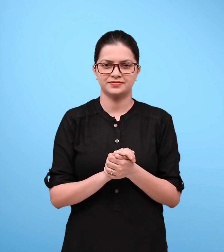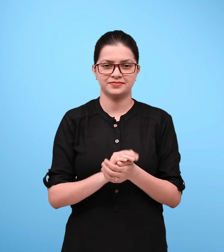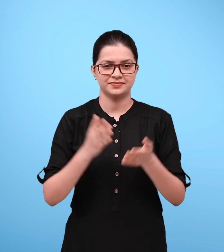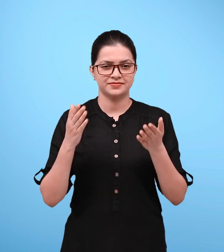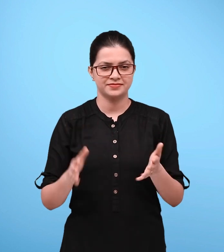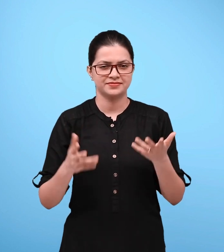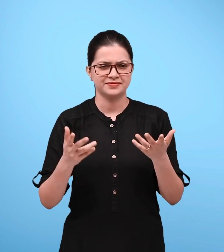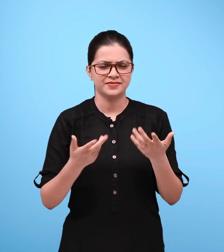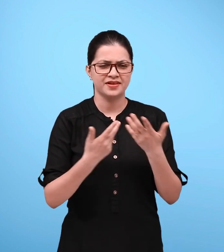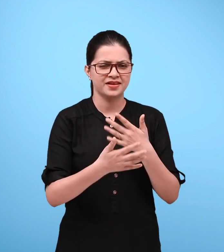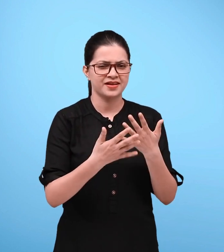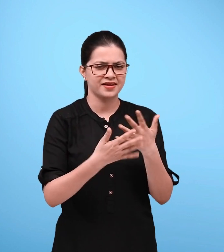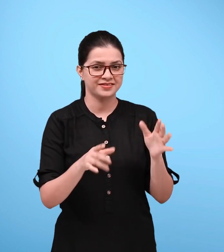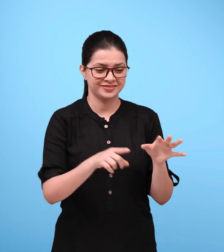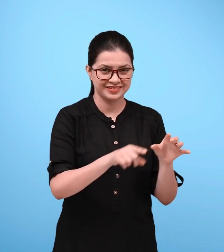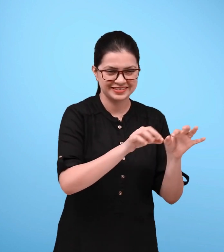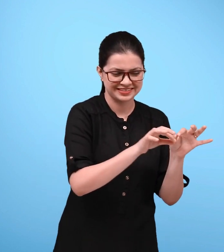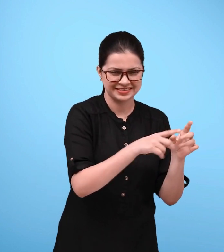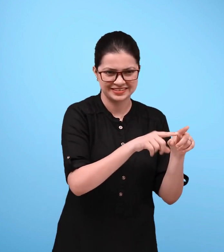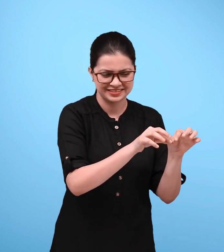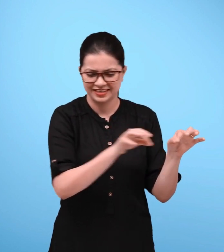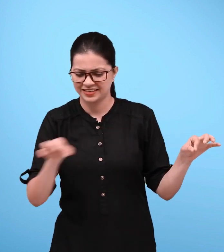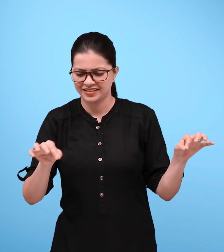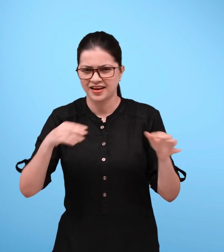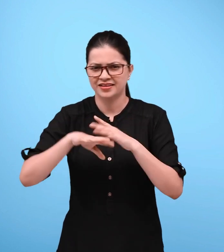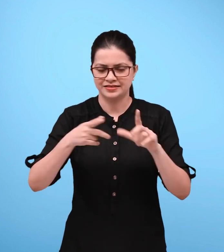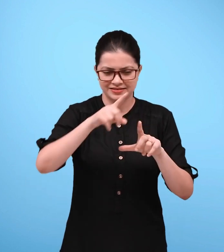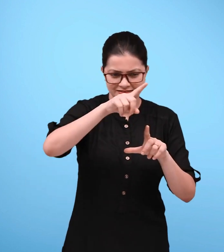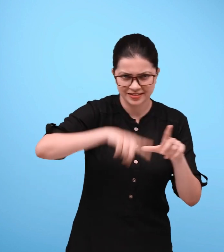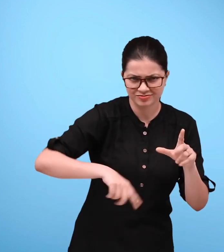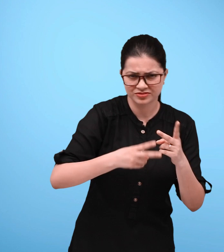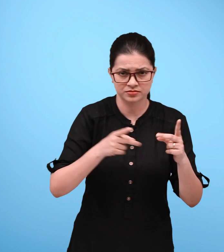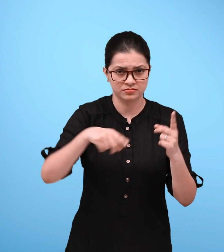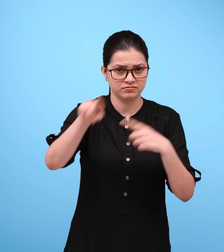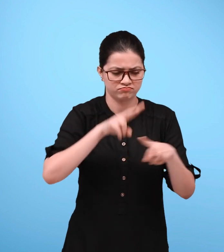In taking measurement of a length, we need to take care of the following.